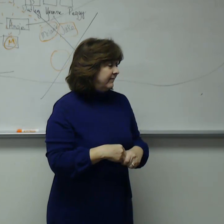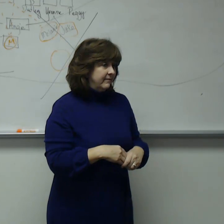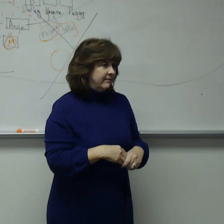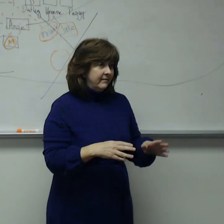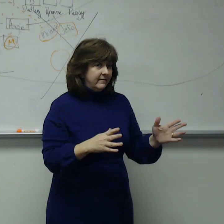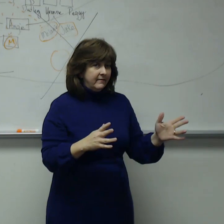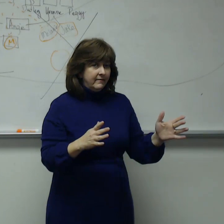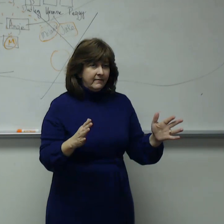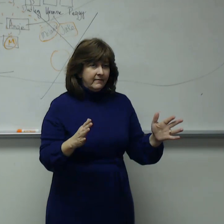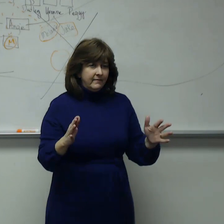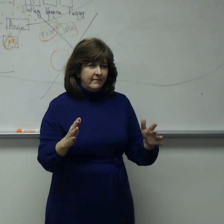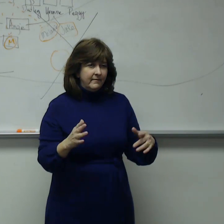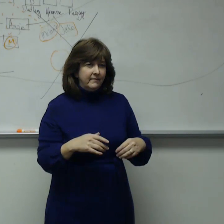We can do it.